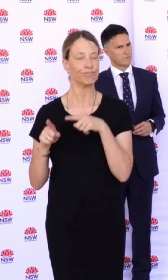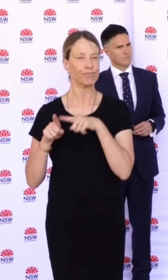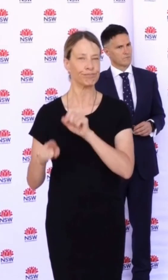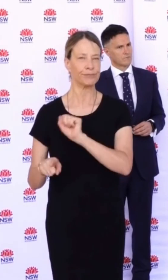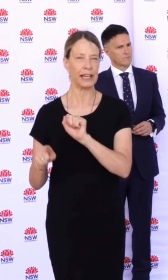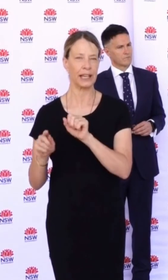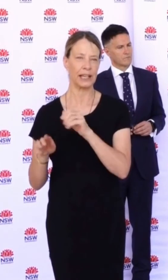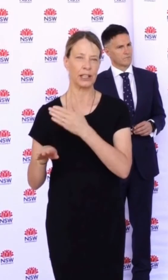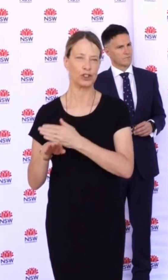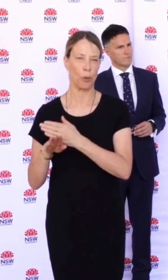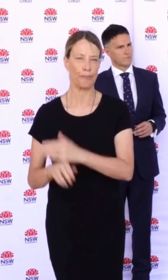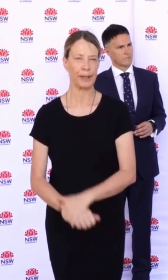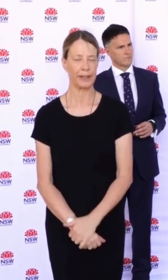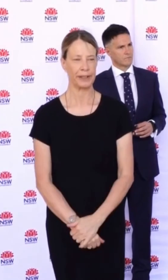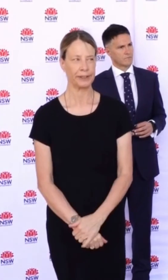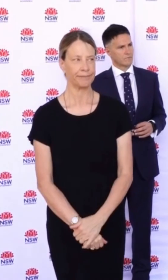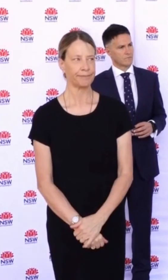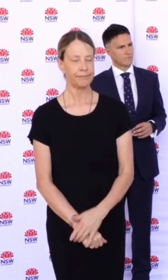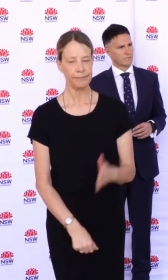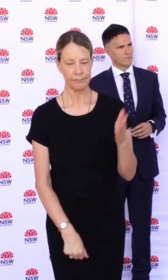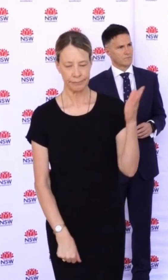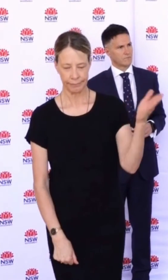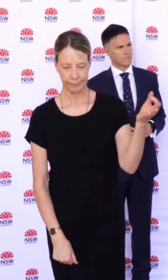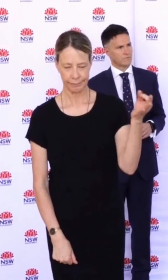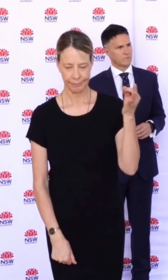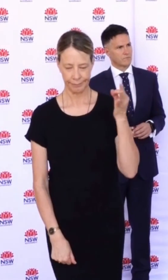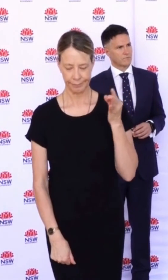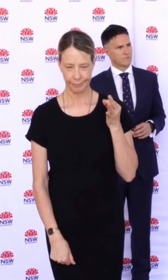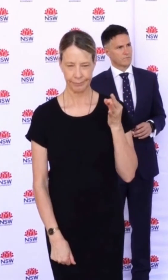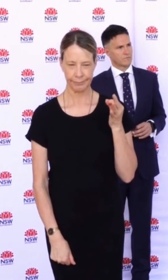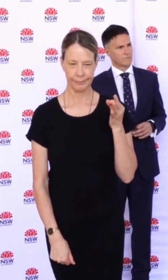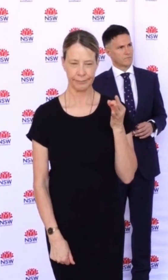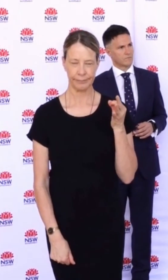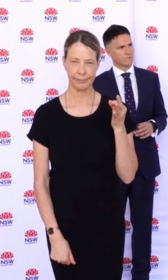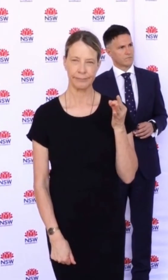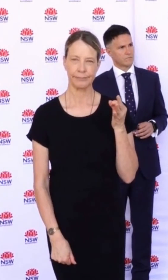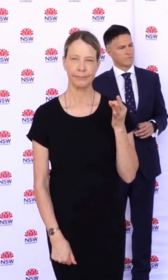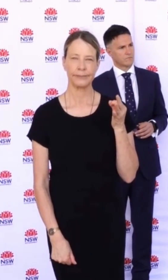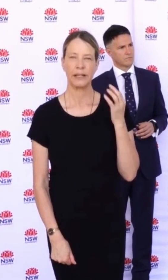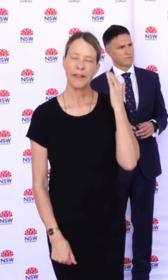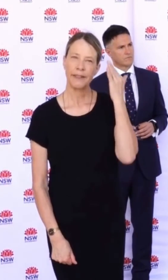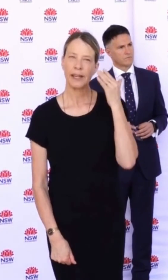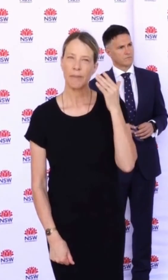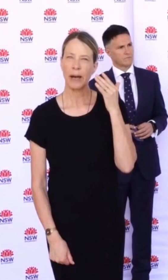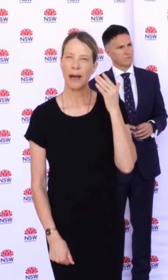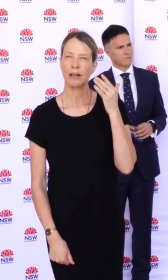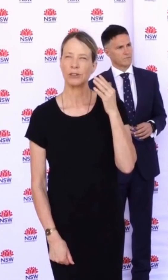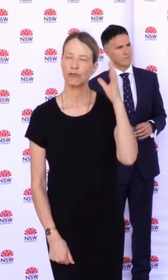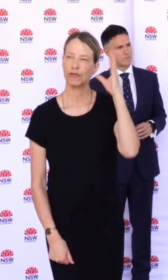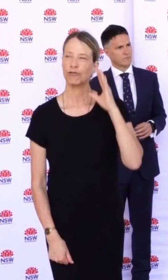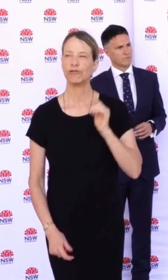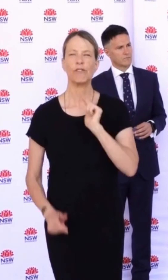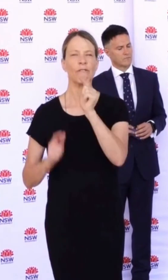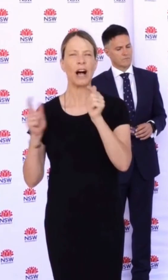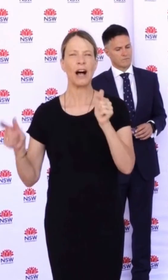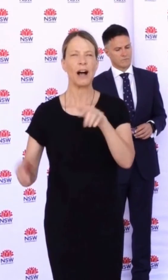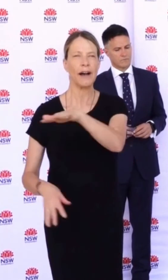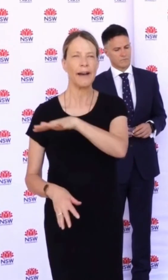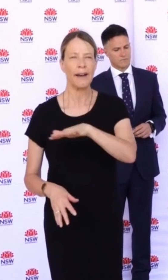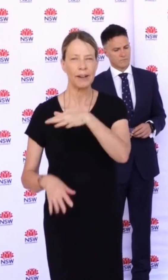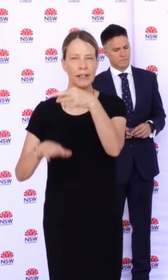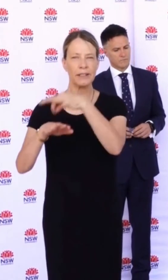when I can get outside, people seem fairly happy with the current arrangements. So I think certainly there's... I'll ask the public health